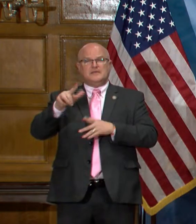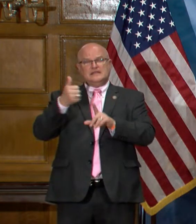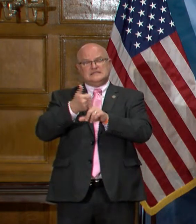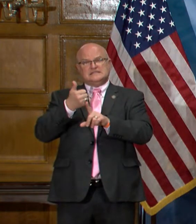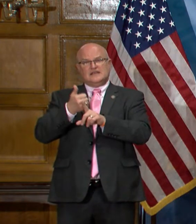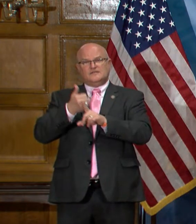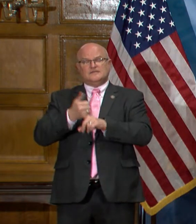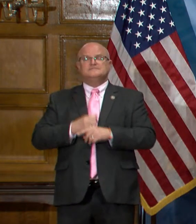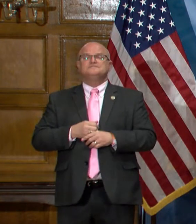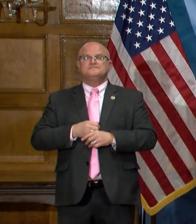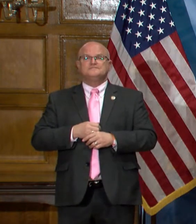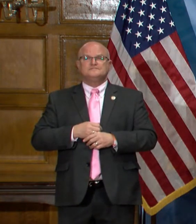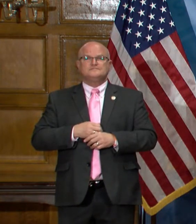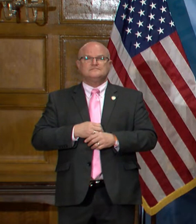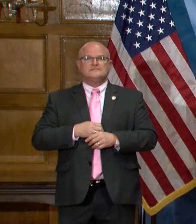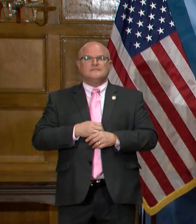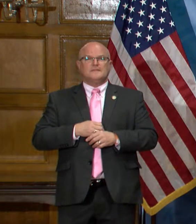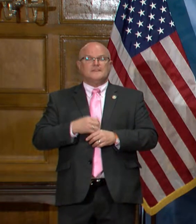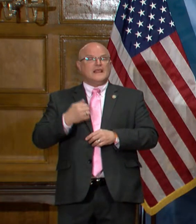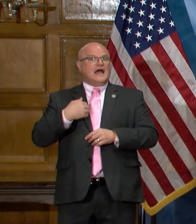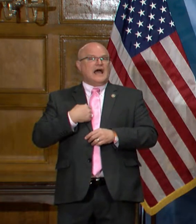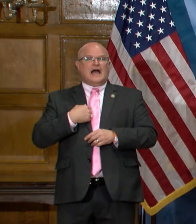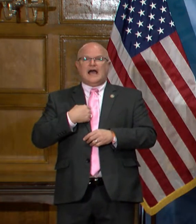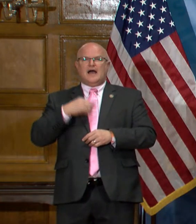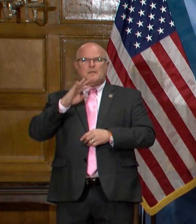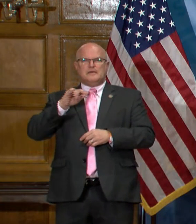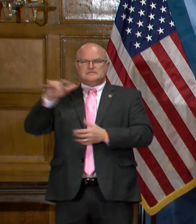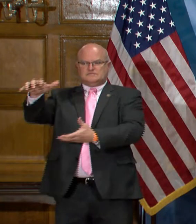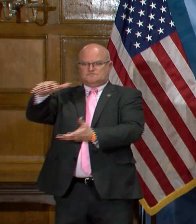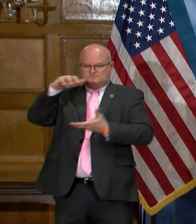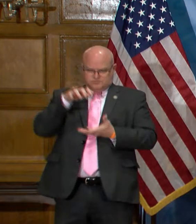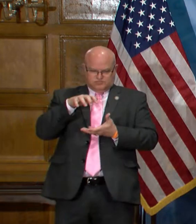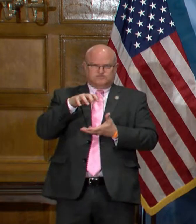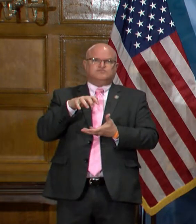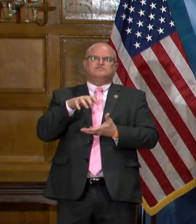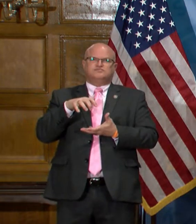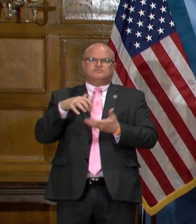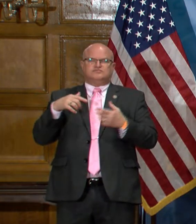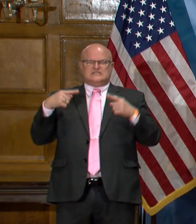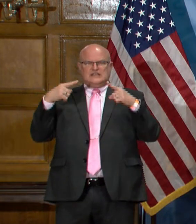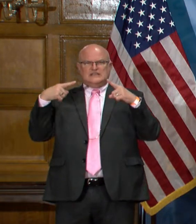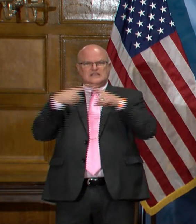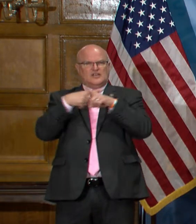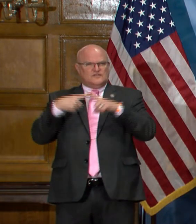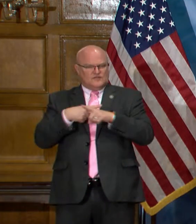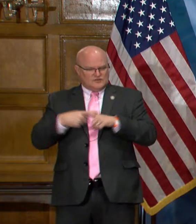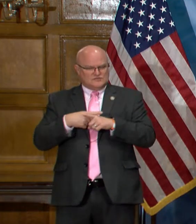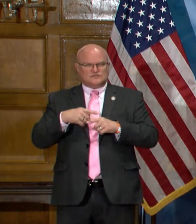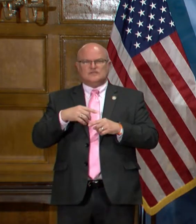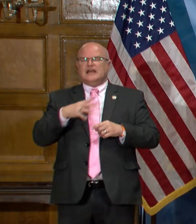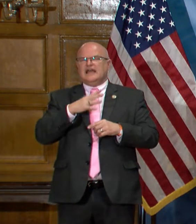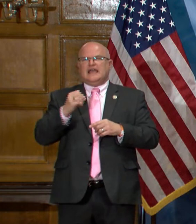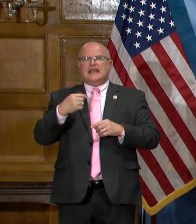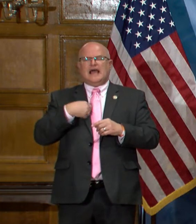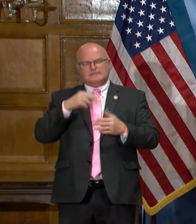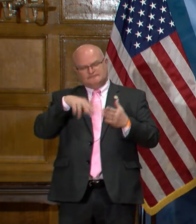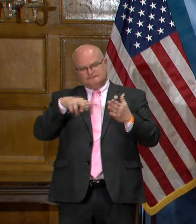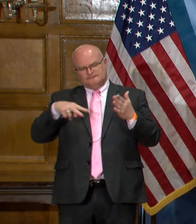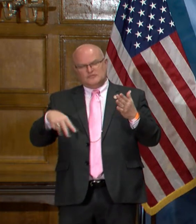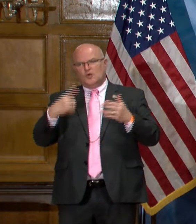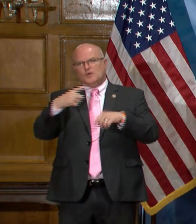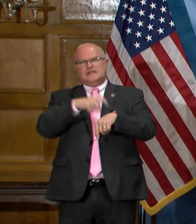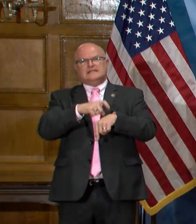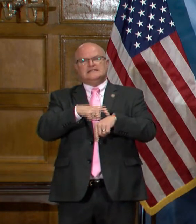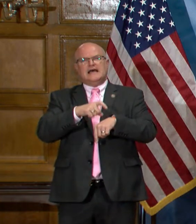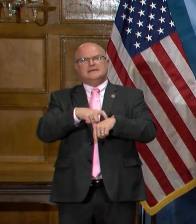itself? Listen, I'm getting a stack of bills that are somewhat controversial, and I'm going to look at those one at